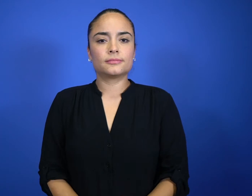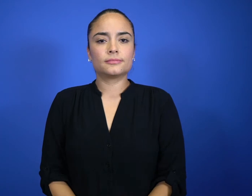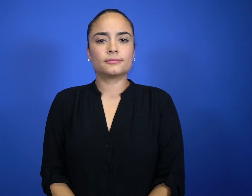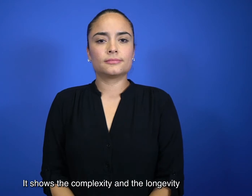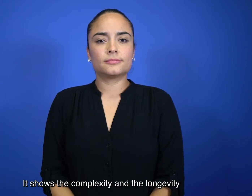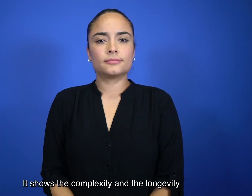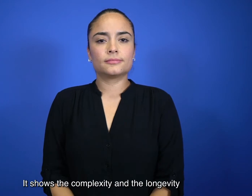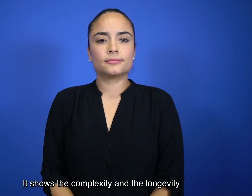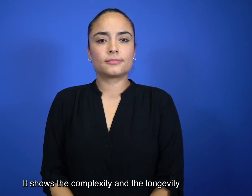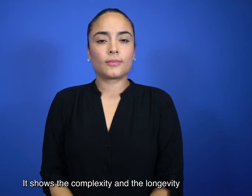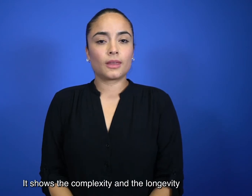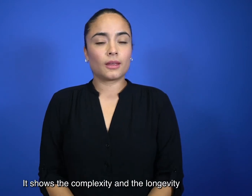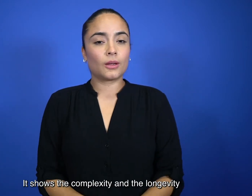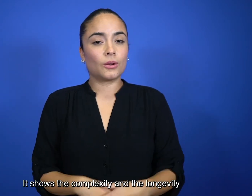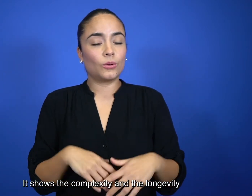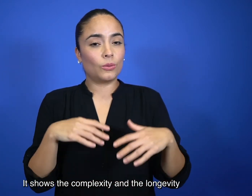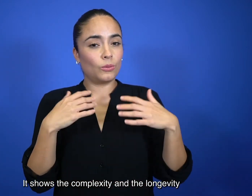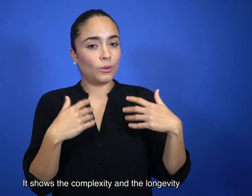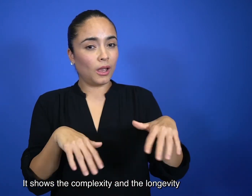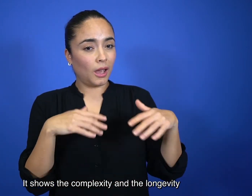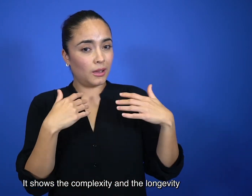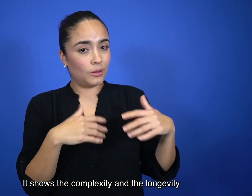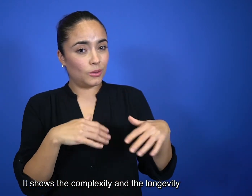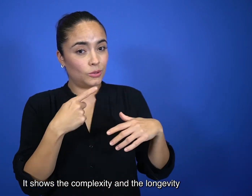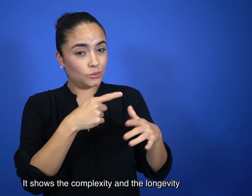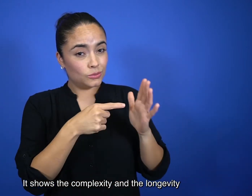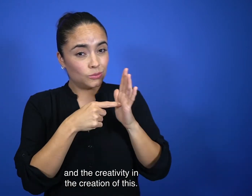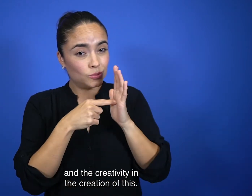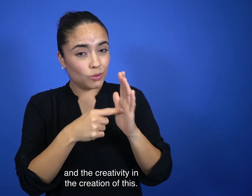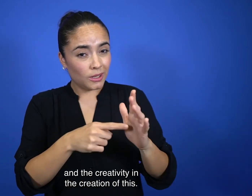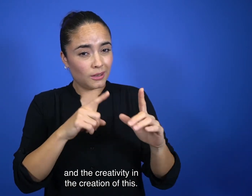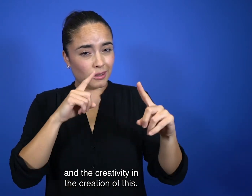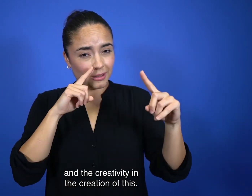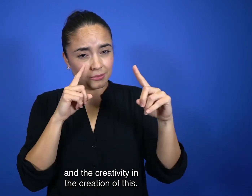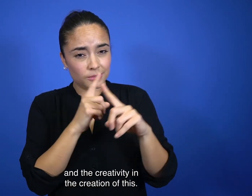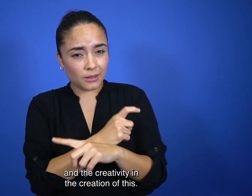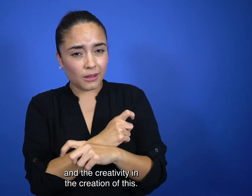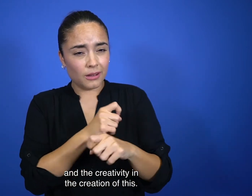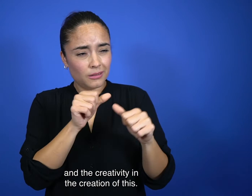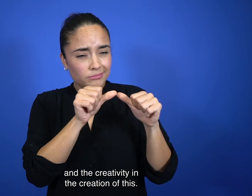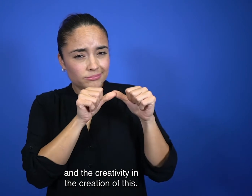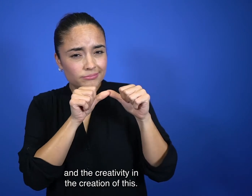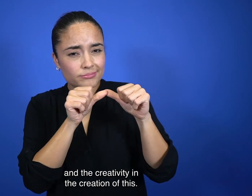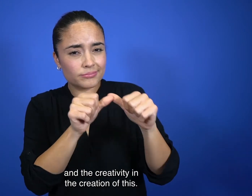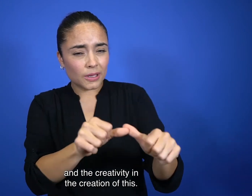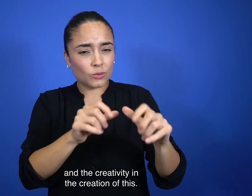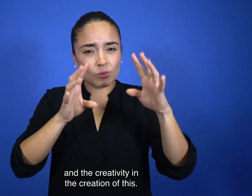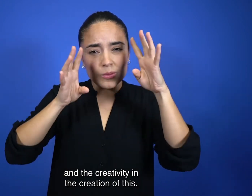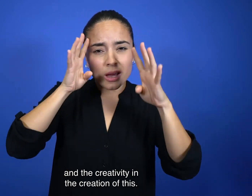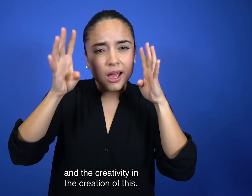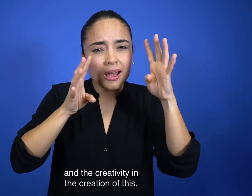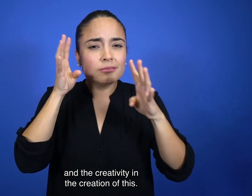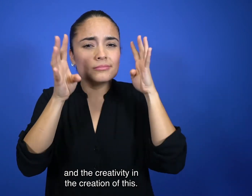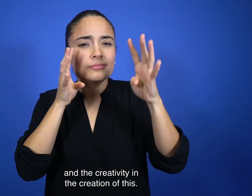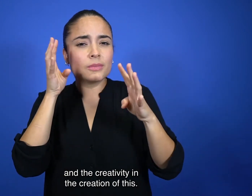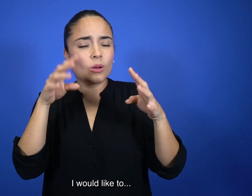it shows the complexity and the longevity and the creativity and creation of this. I would